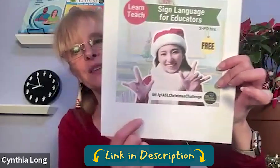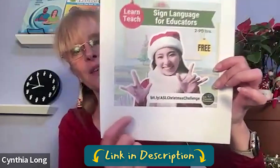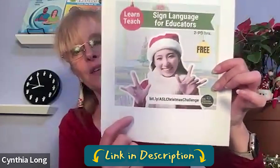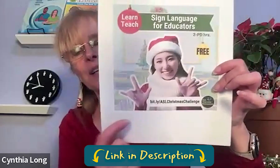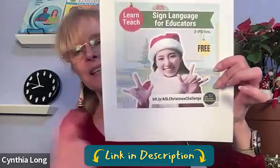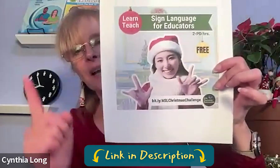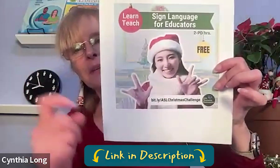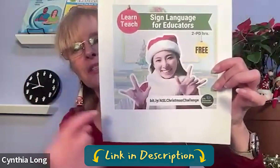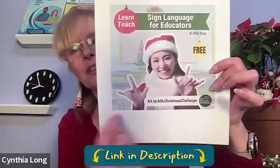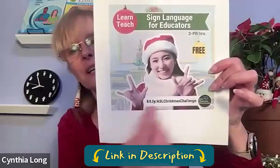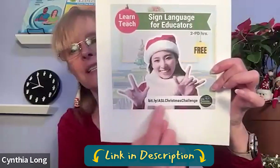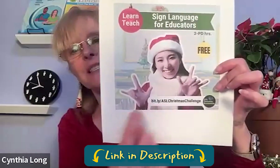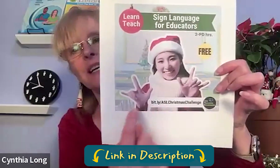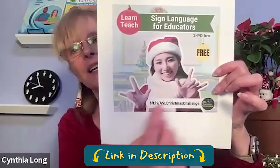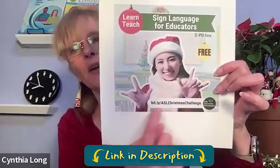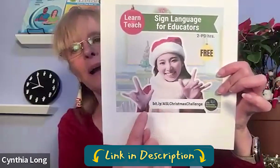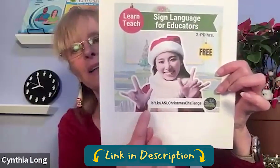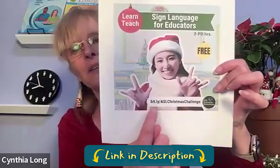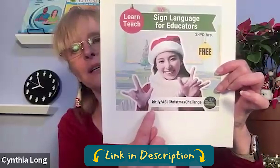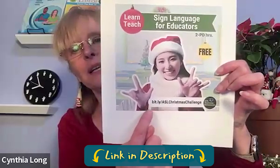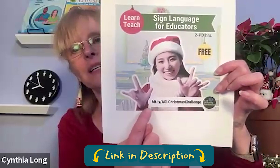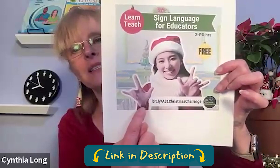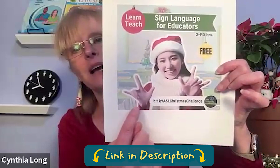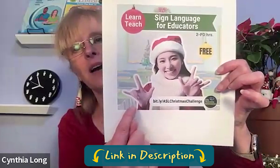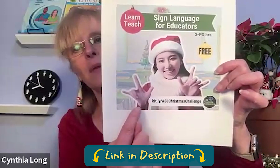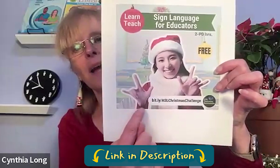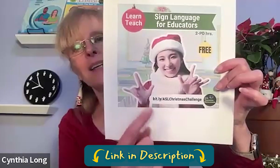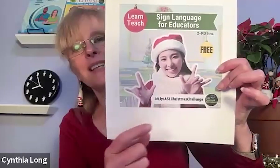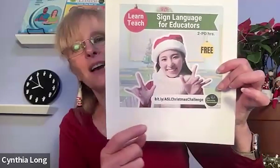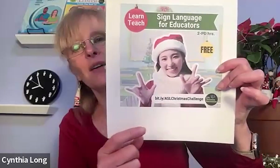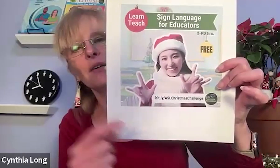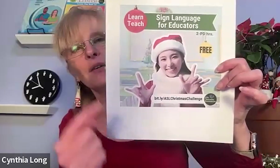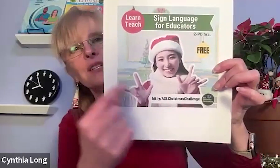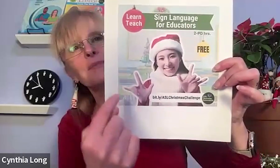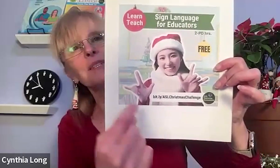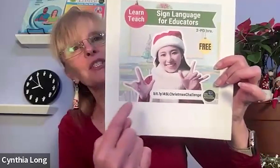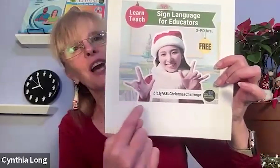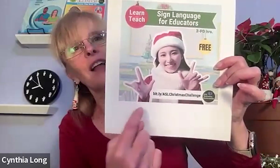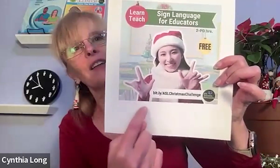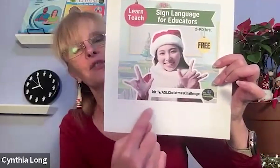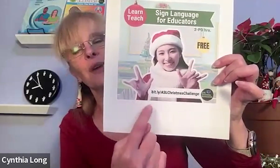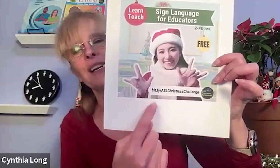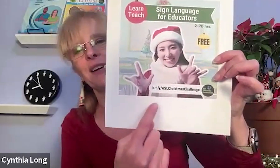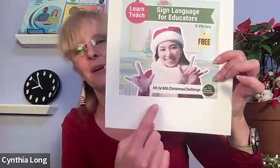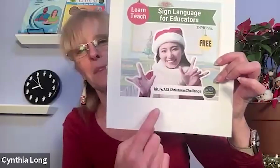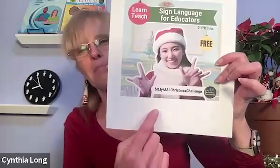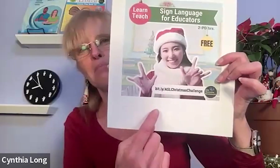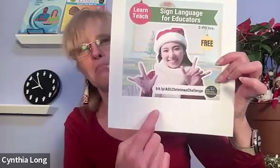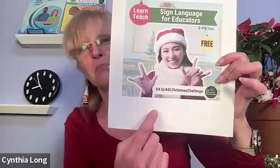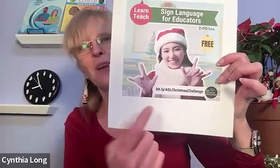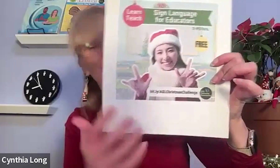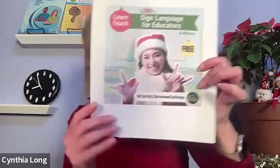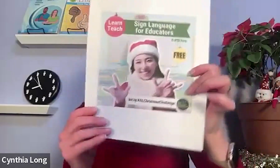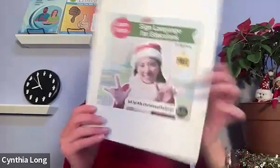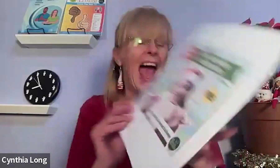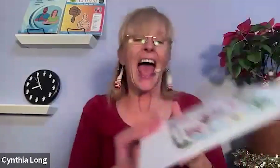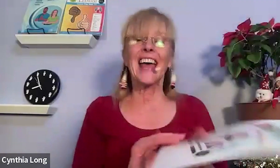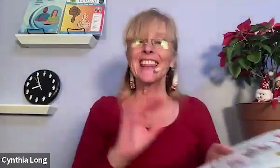you can take a picture and see it and go back to it. It's ASL Christmas Challenge right here. Okay, and